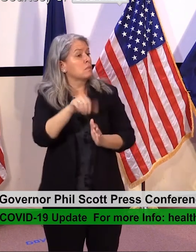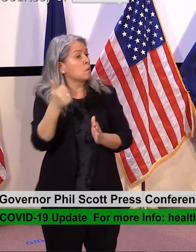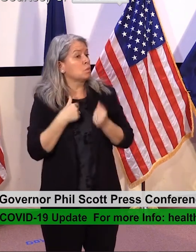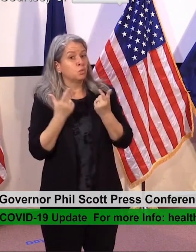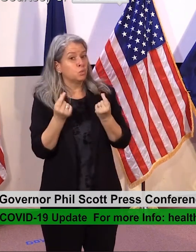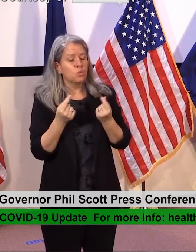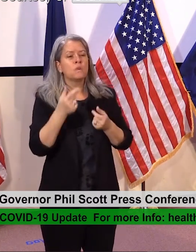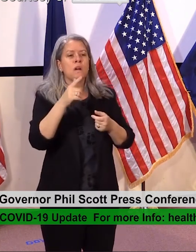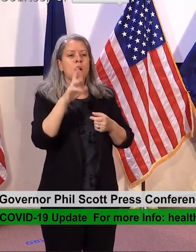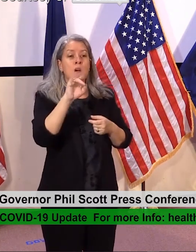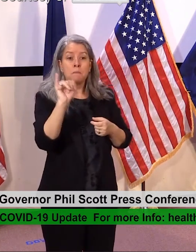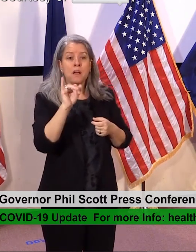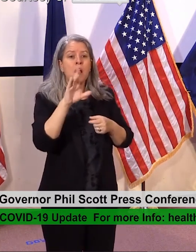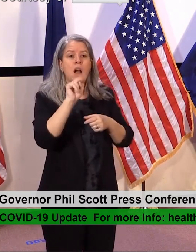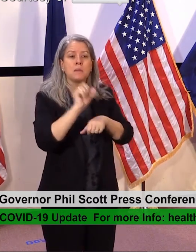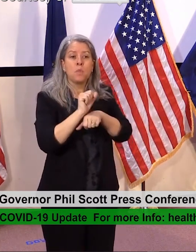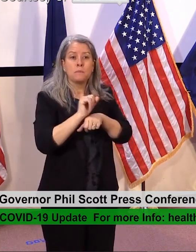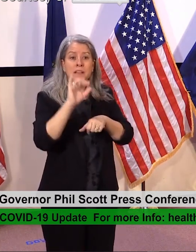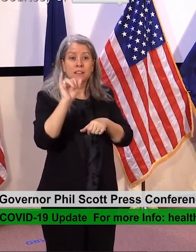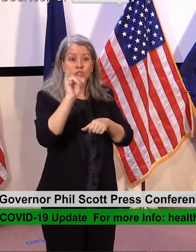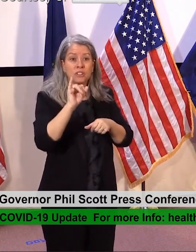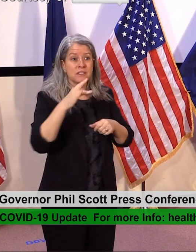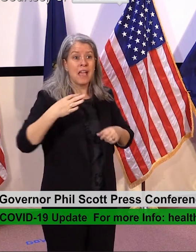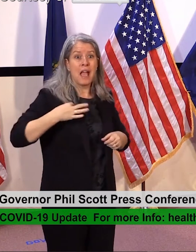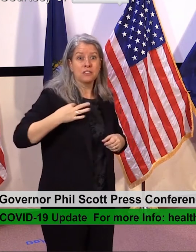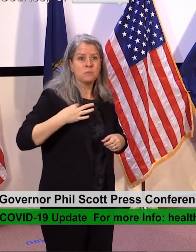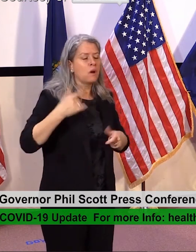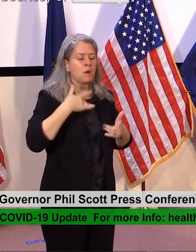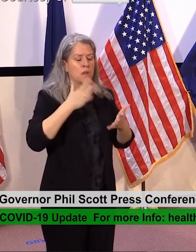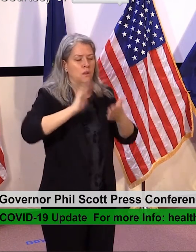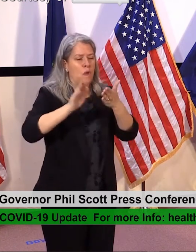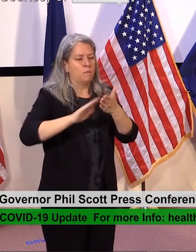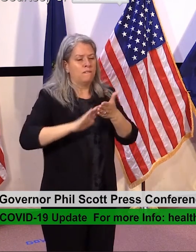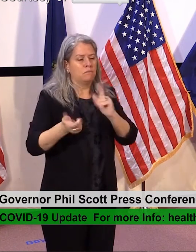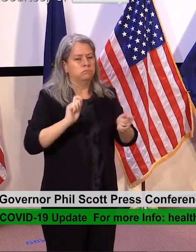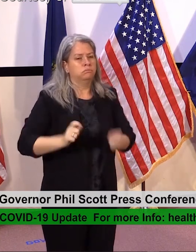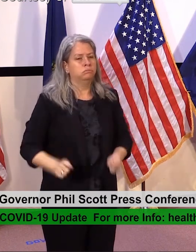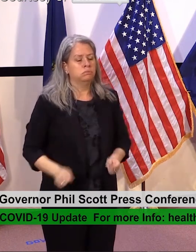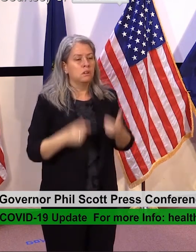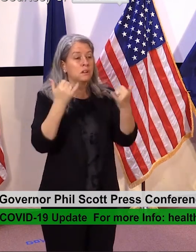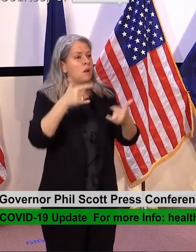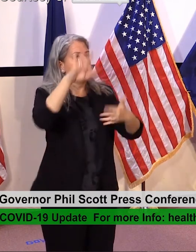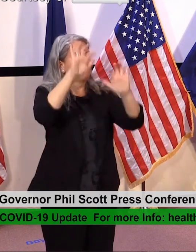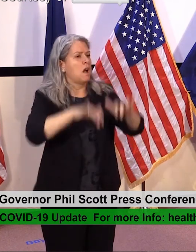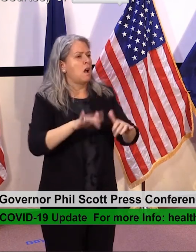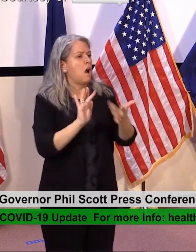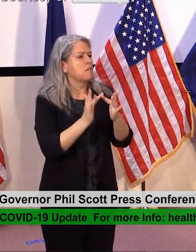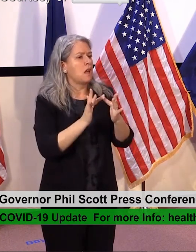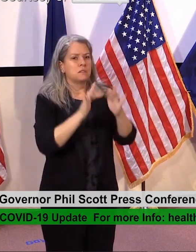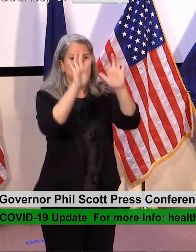many requirements. For the first time, you can file for these benefits online, and there will be an